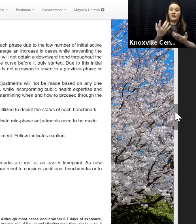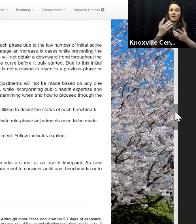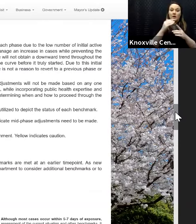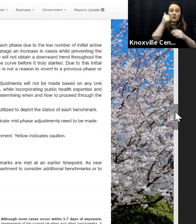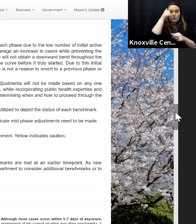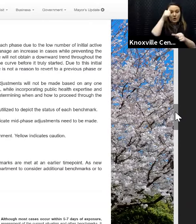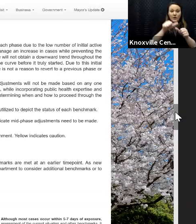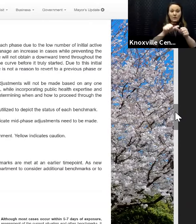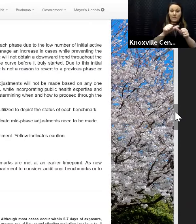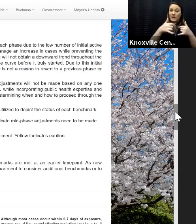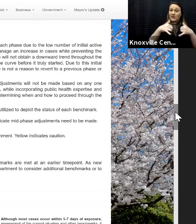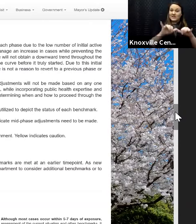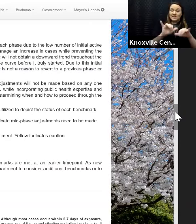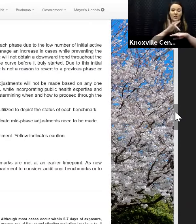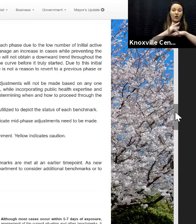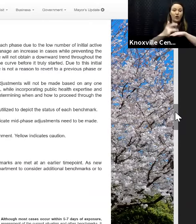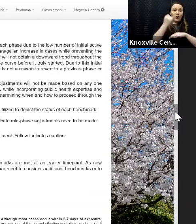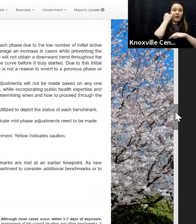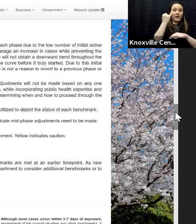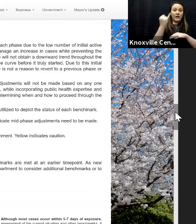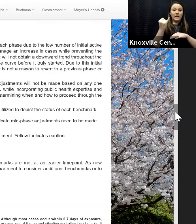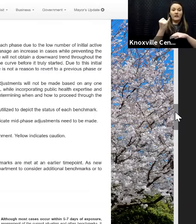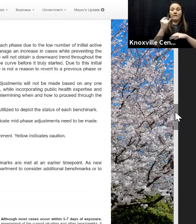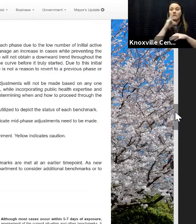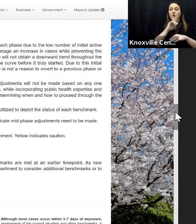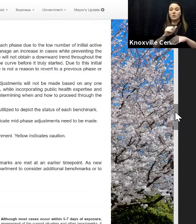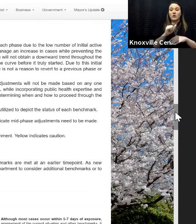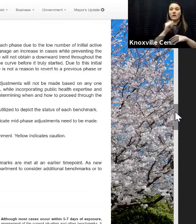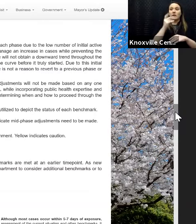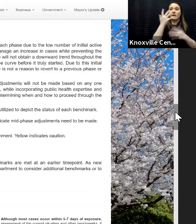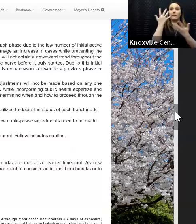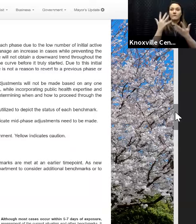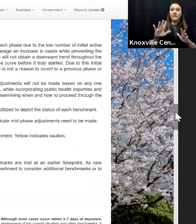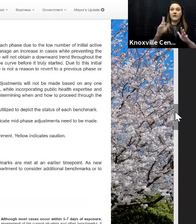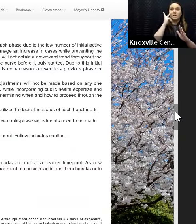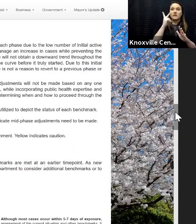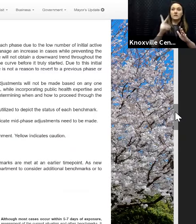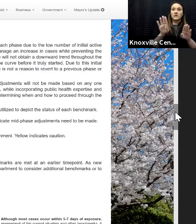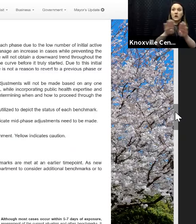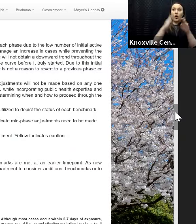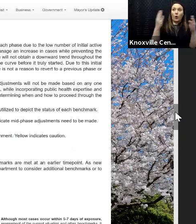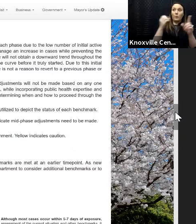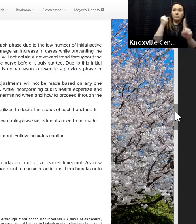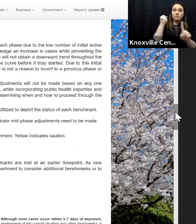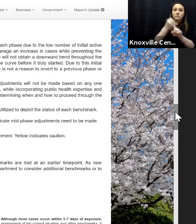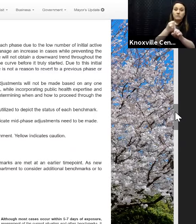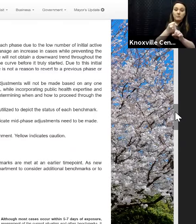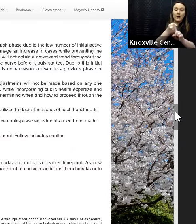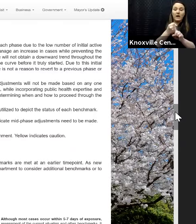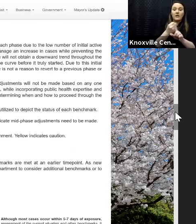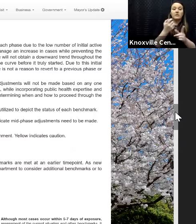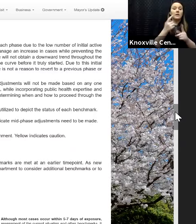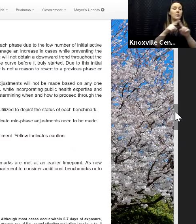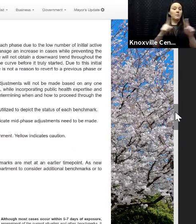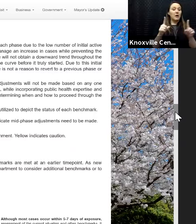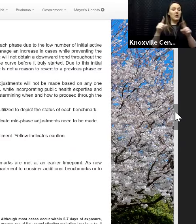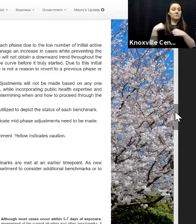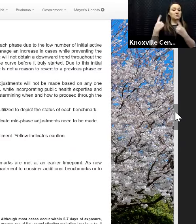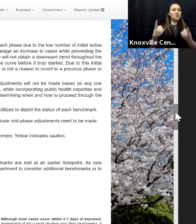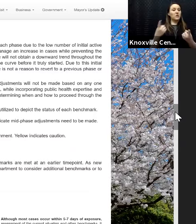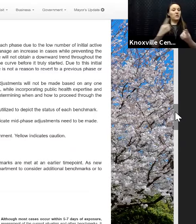we've seen the full impact of the reopening yet, but so far we are pleased with the